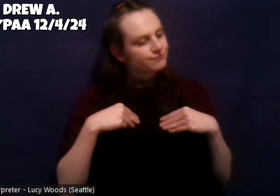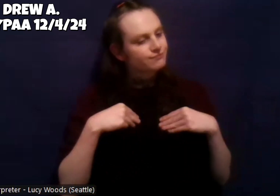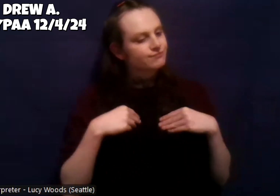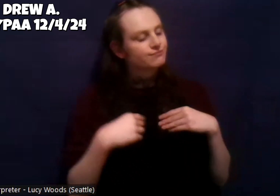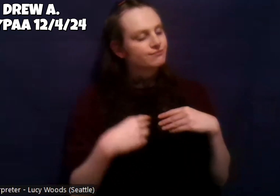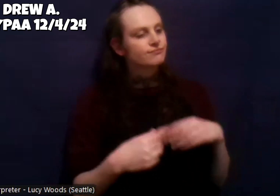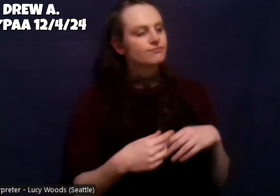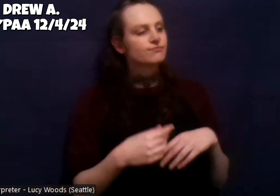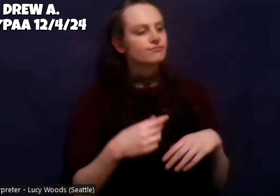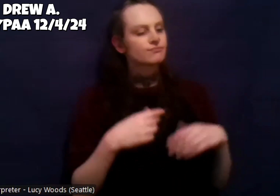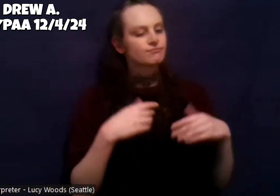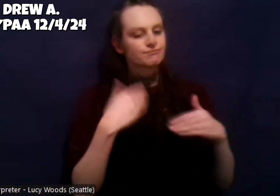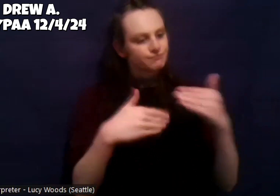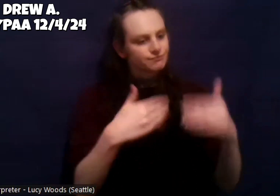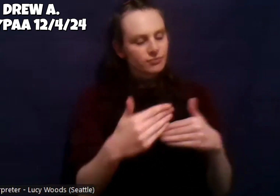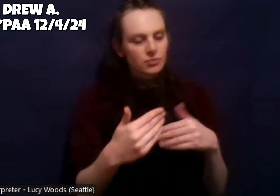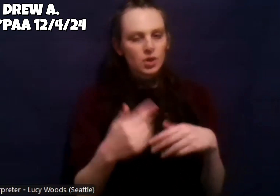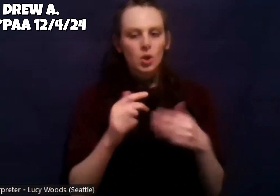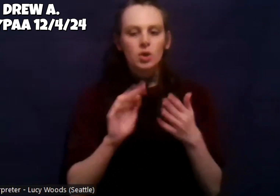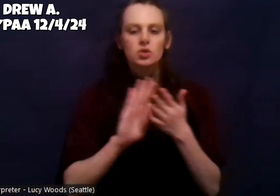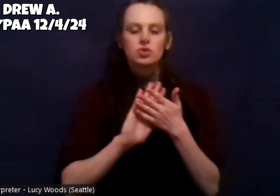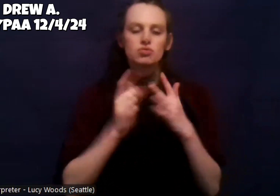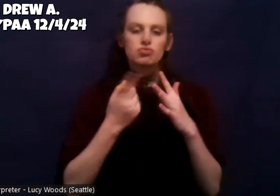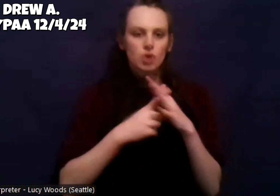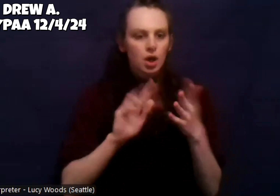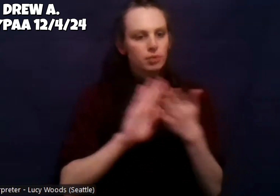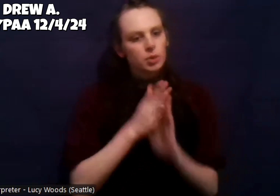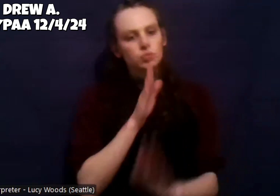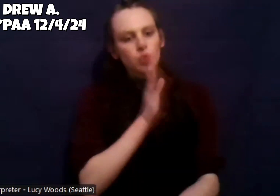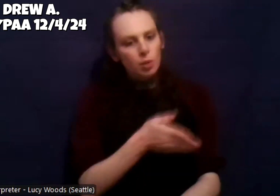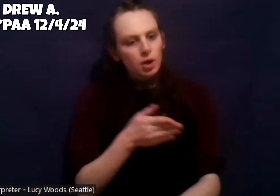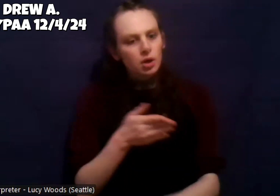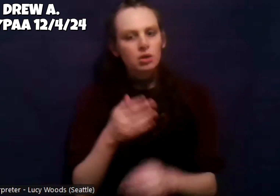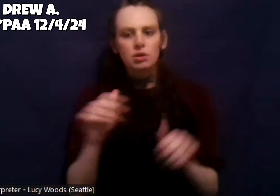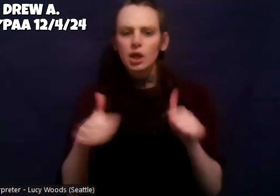started getting better. And life was really good for a while. Um